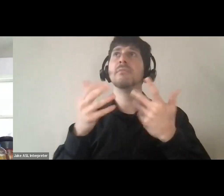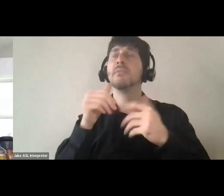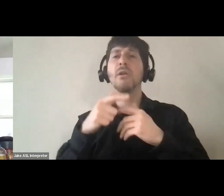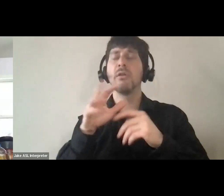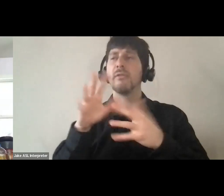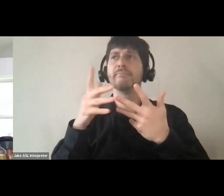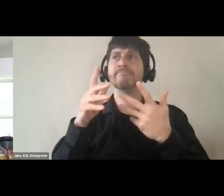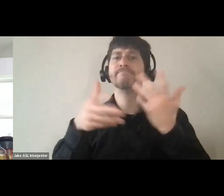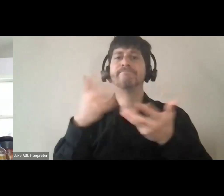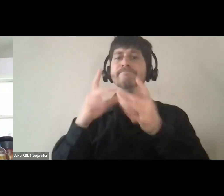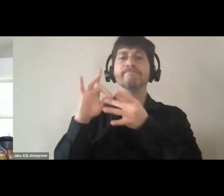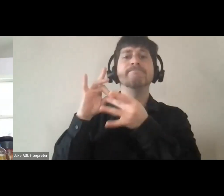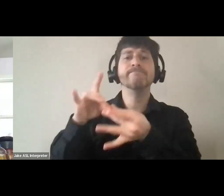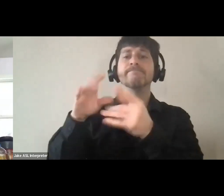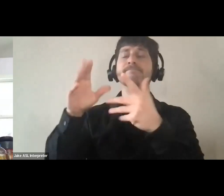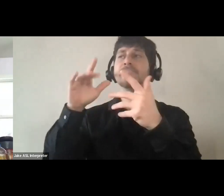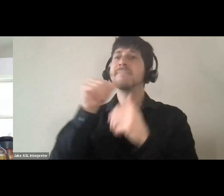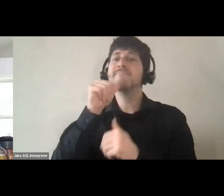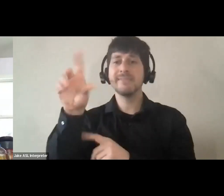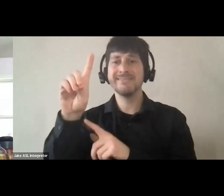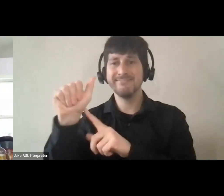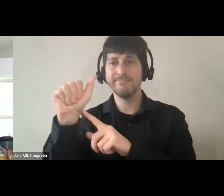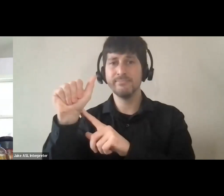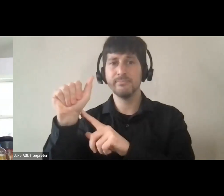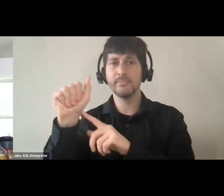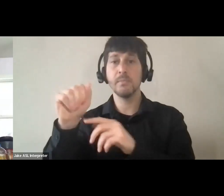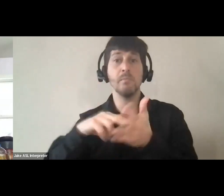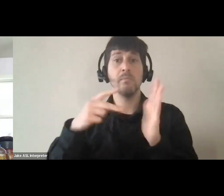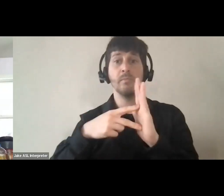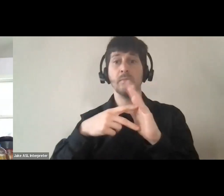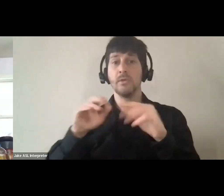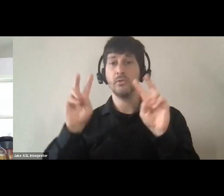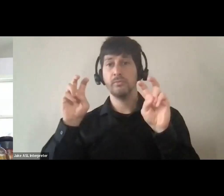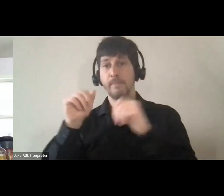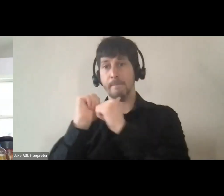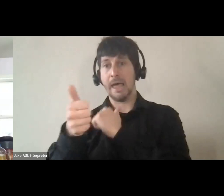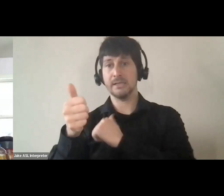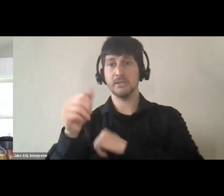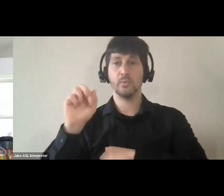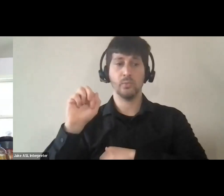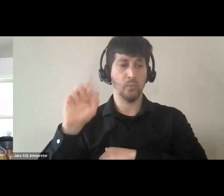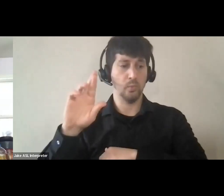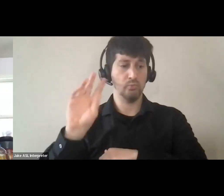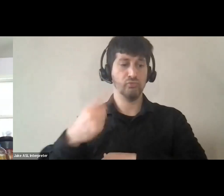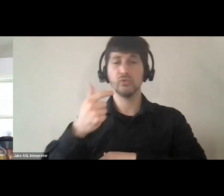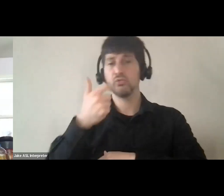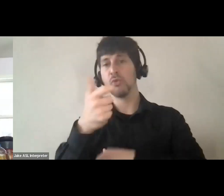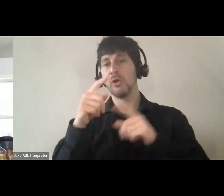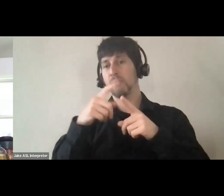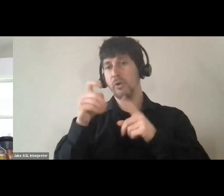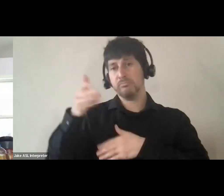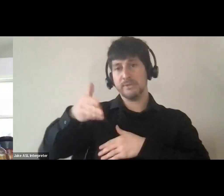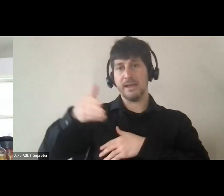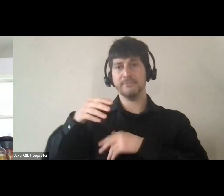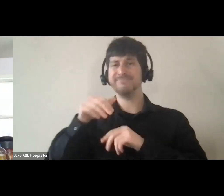in the context of non-disabledness that unless you're able to either pass or just watch from the sidelines, you're not